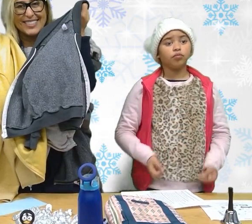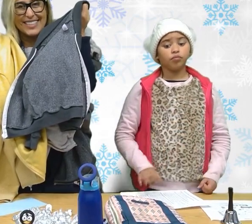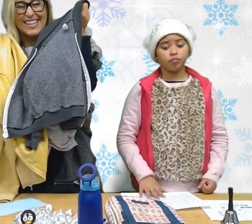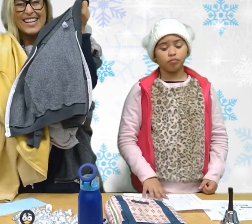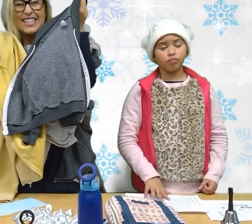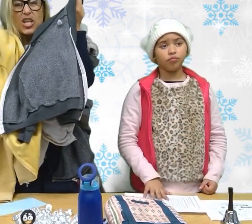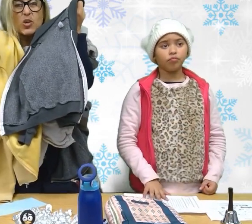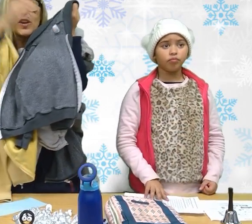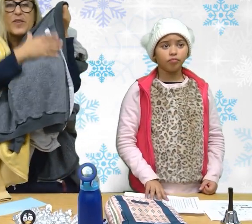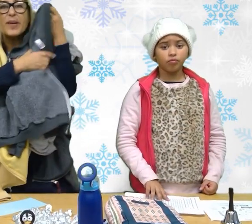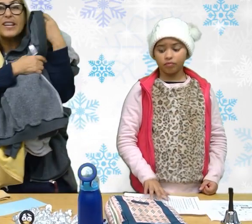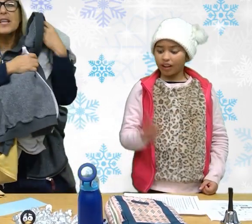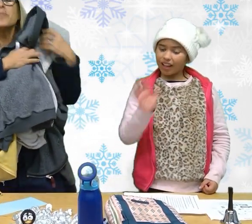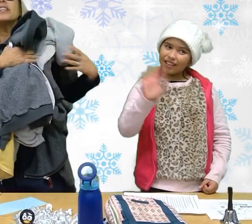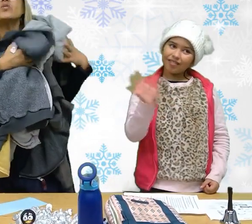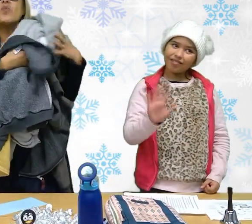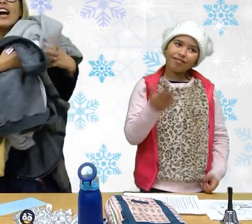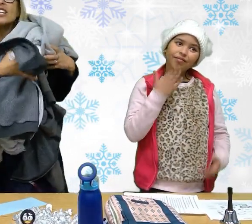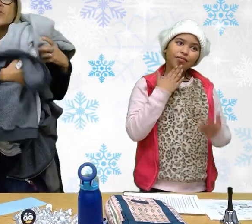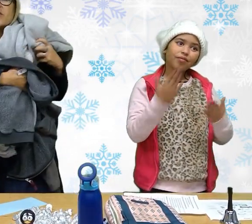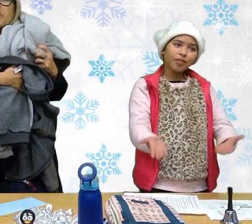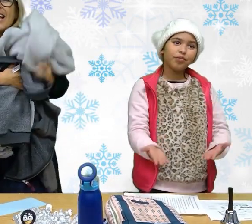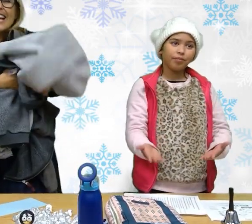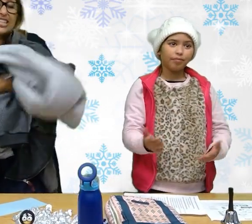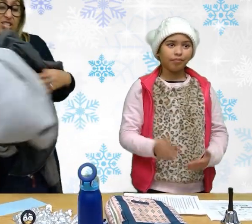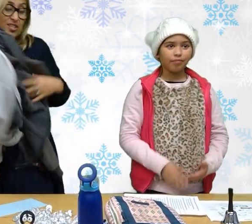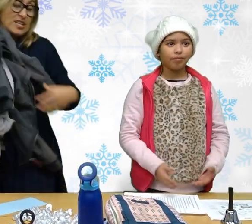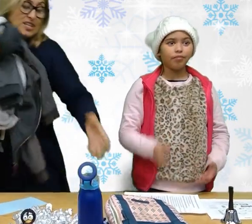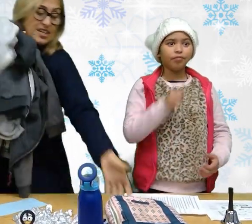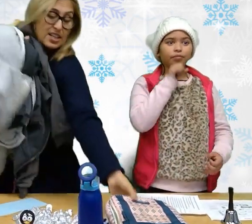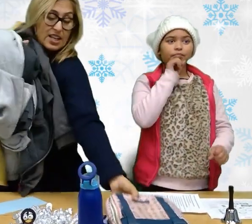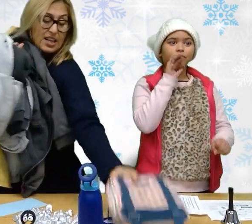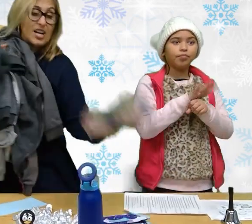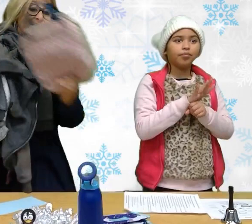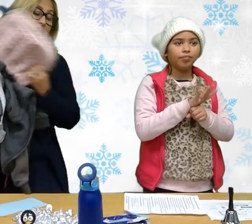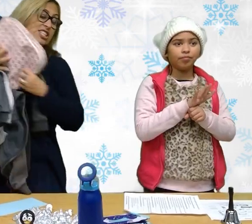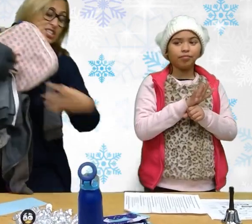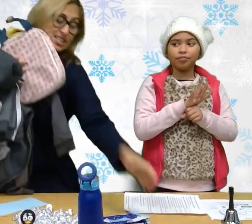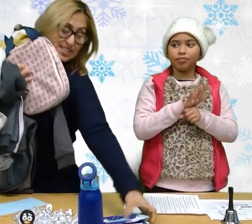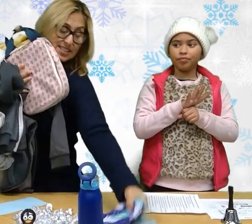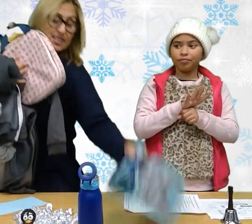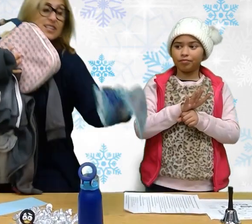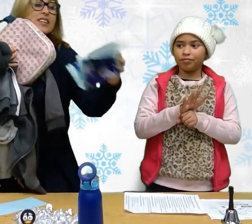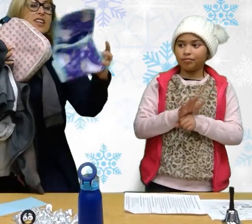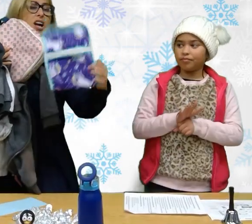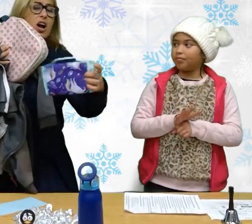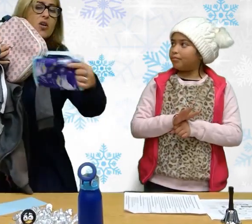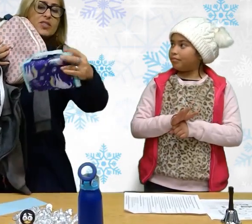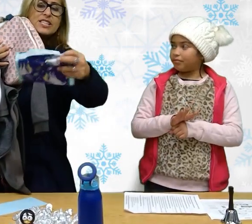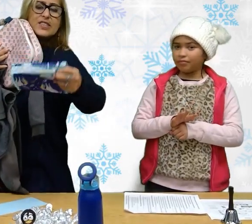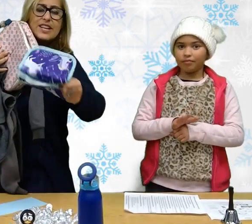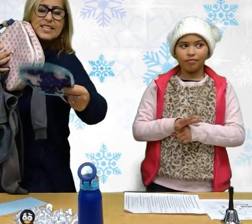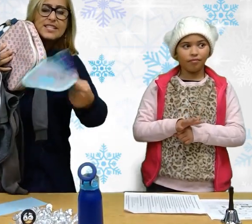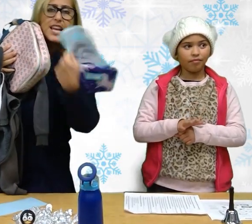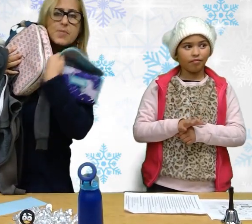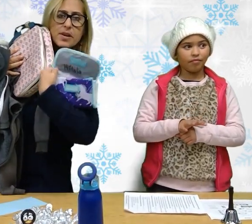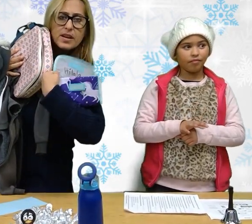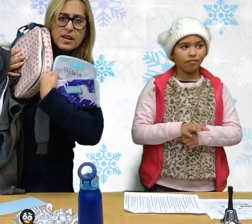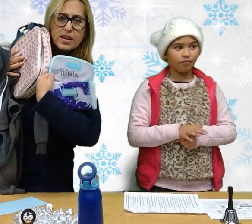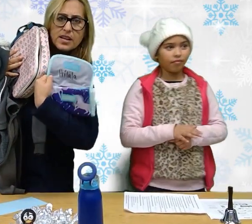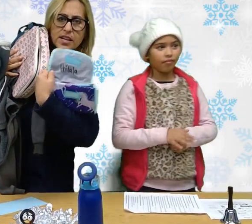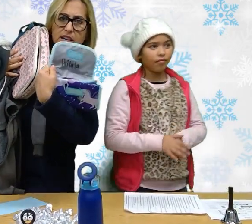found. Thank you, everybody. Please rise for the Pledge of Allegiance. Oh, this even has a